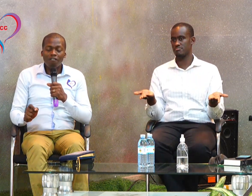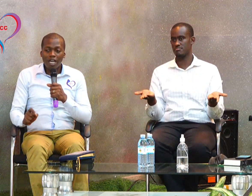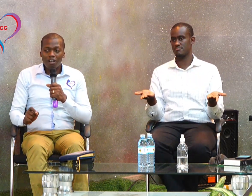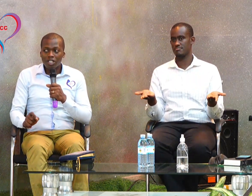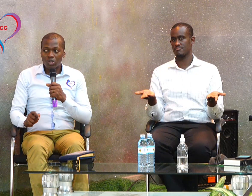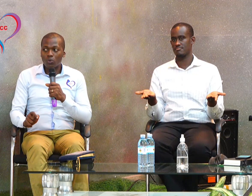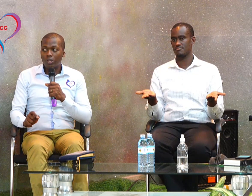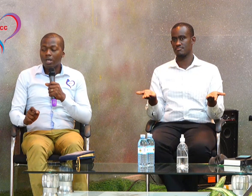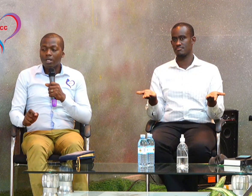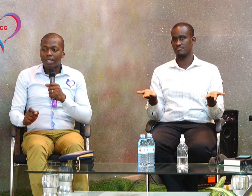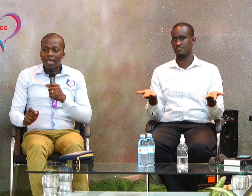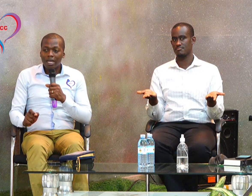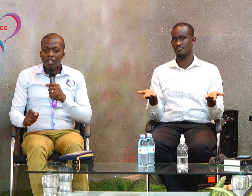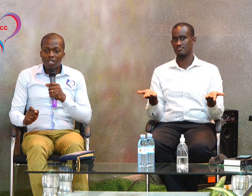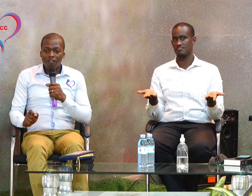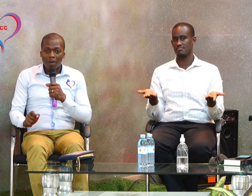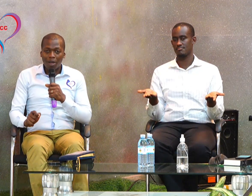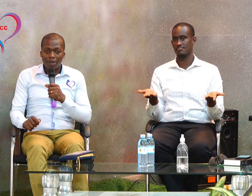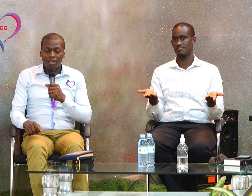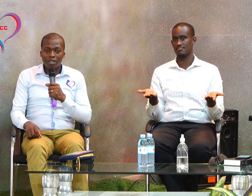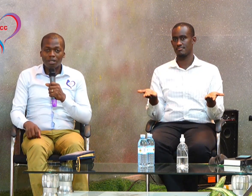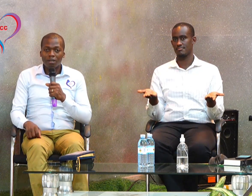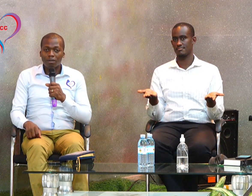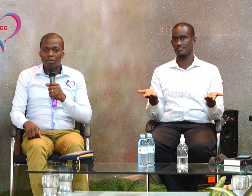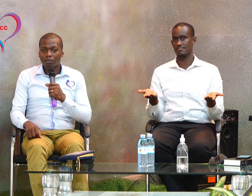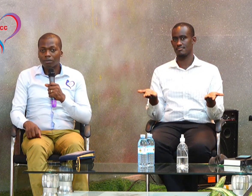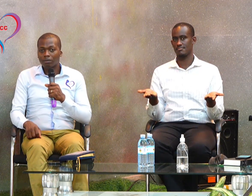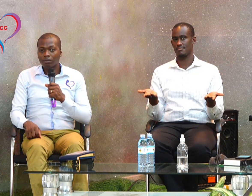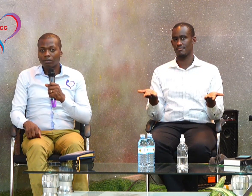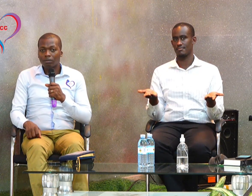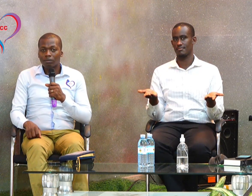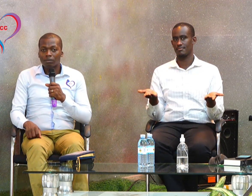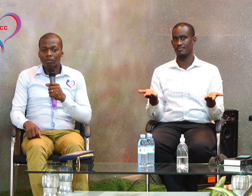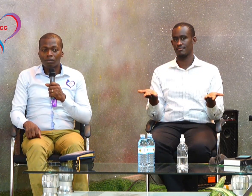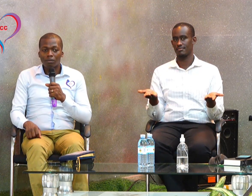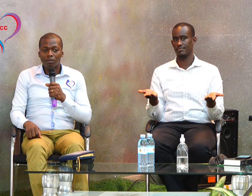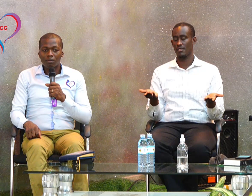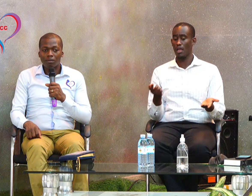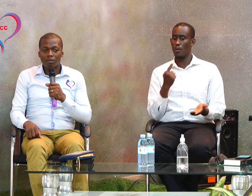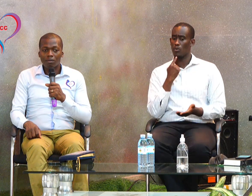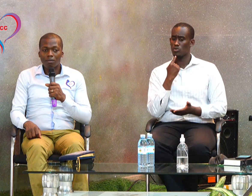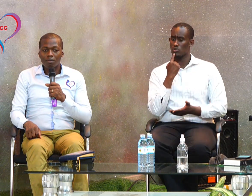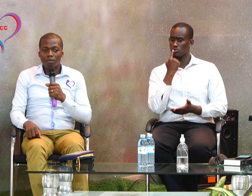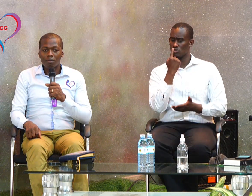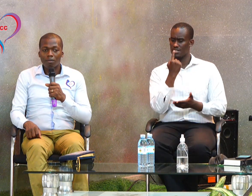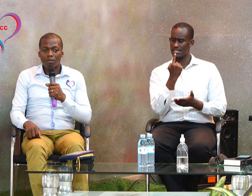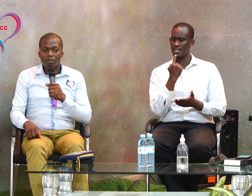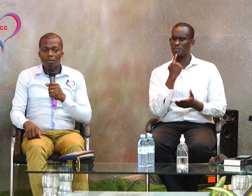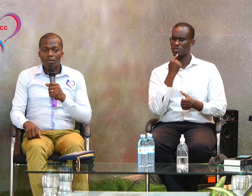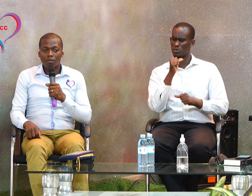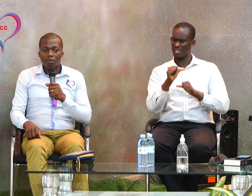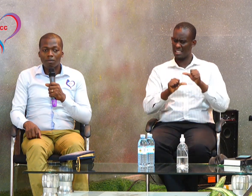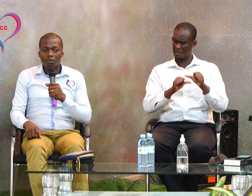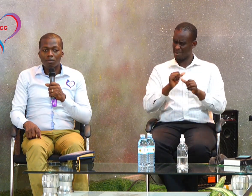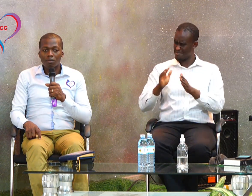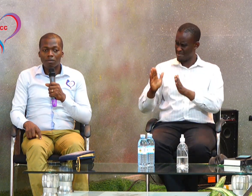they never understood that their lives have a purpose. Bwe twogera ku bigendererwa